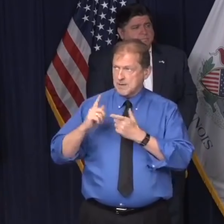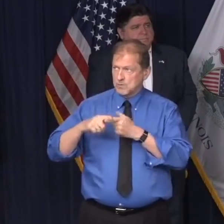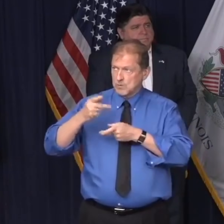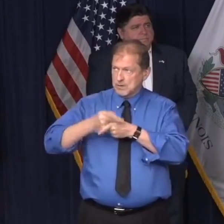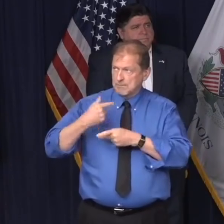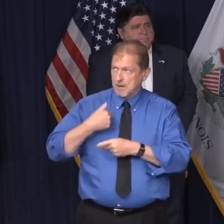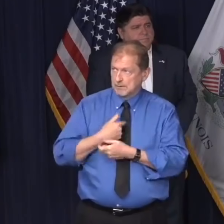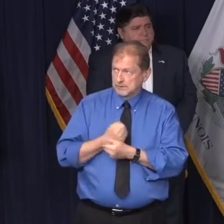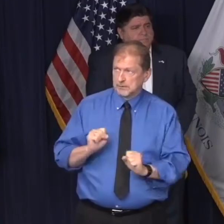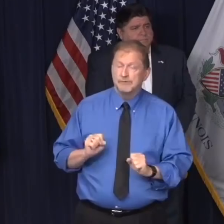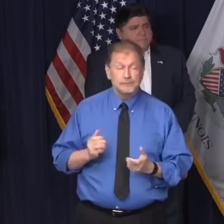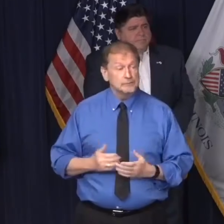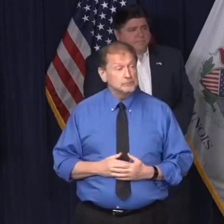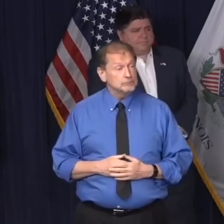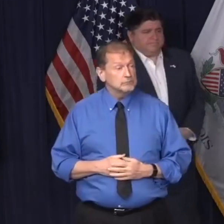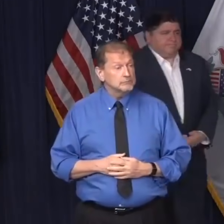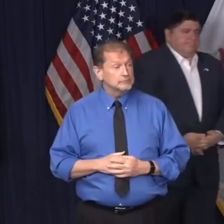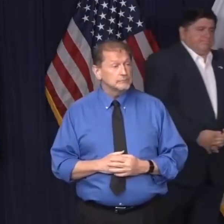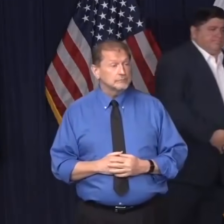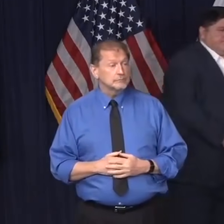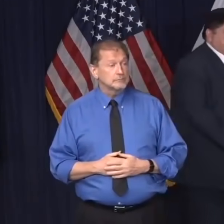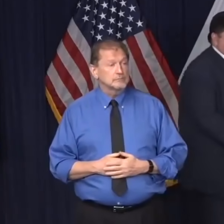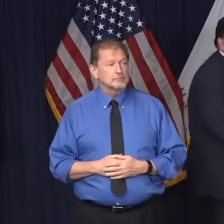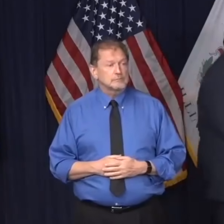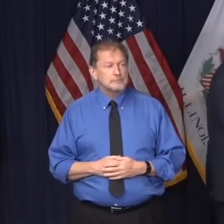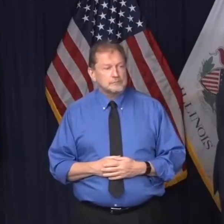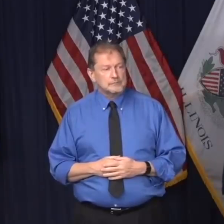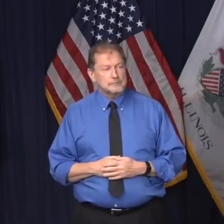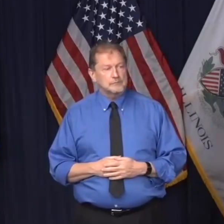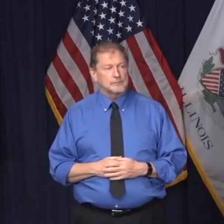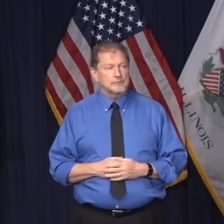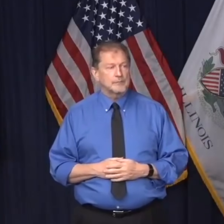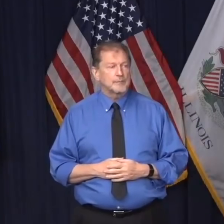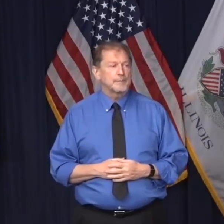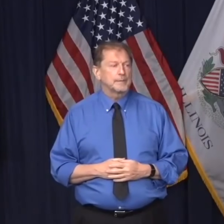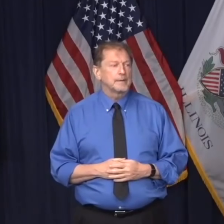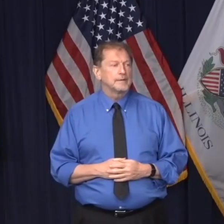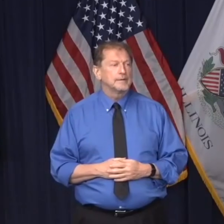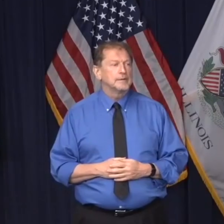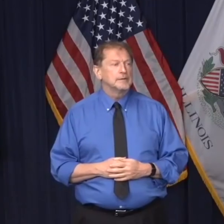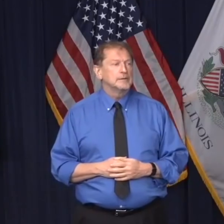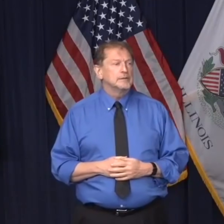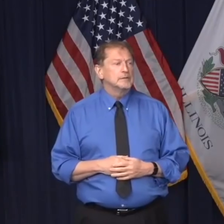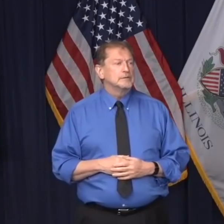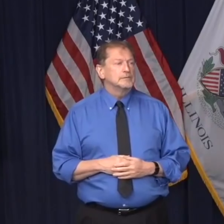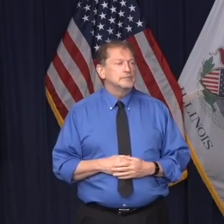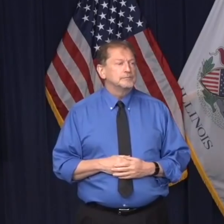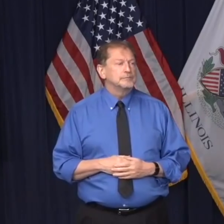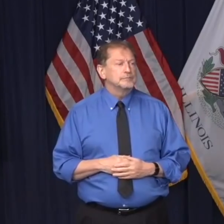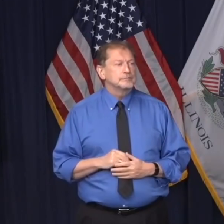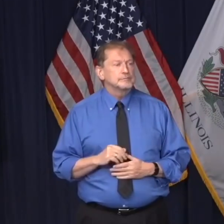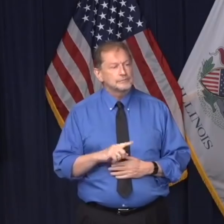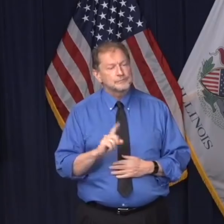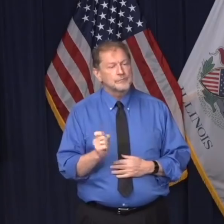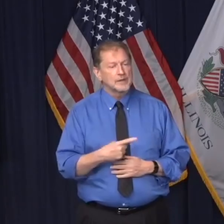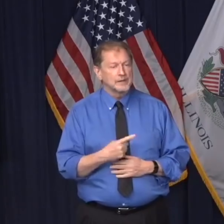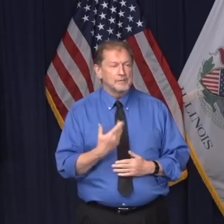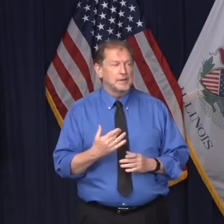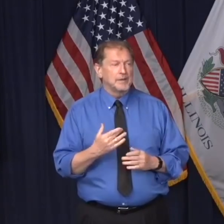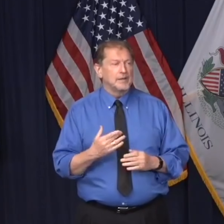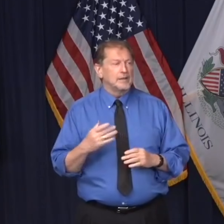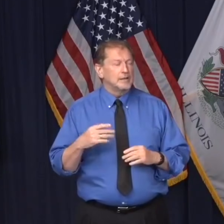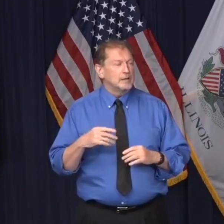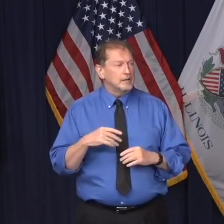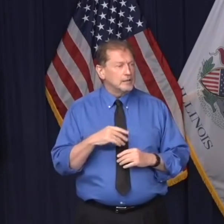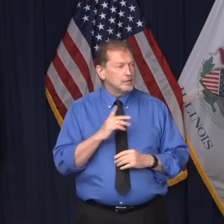prevent and limit spread. Thank you, Doctor. Steve Bertrand with WGN Radio. Possibly another question for Dr. Ezike.